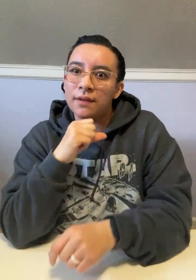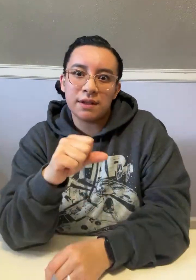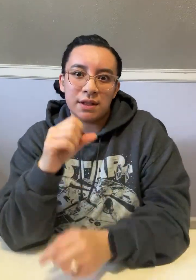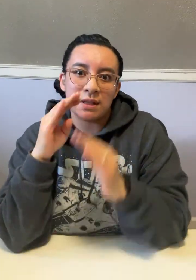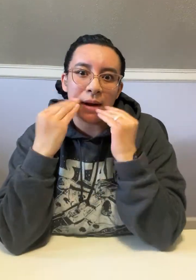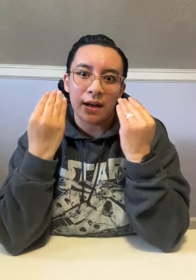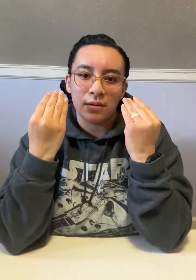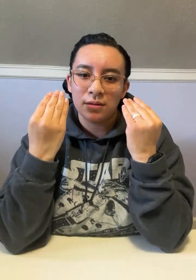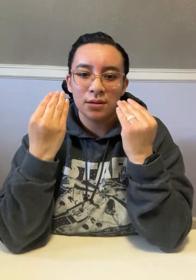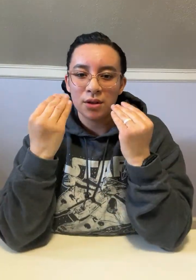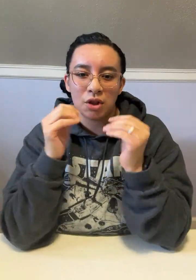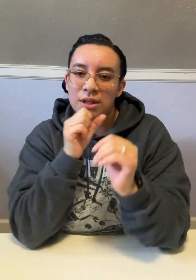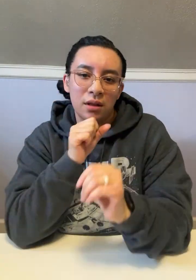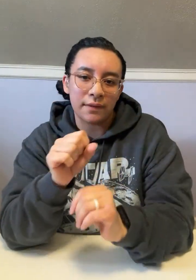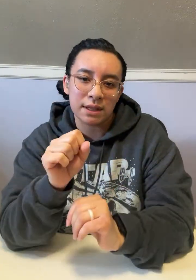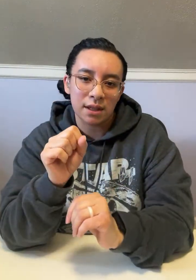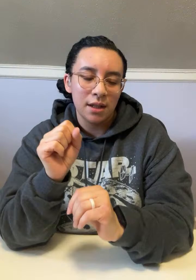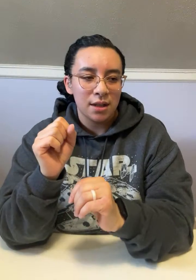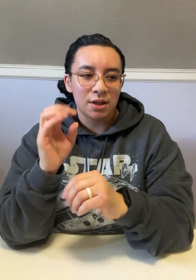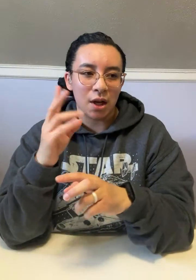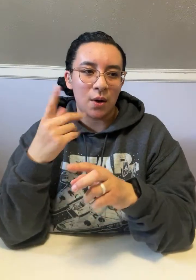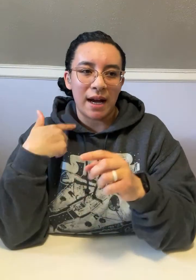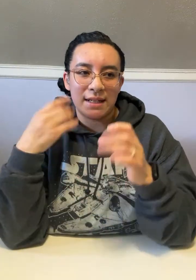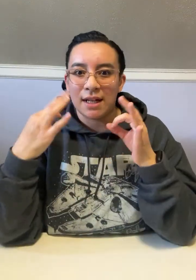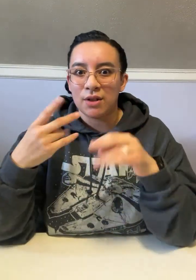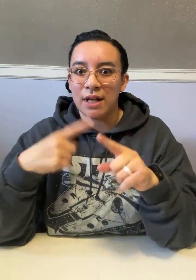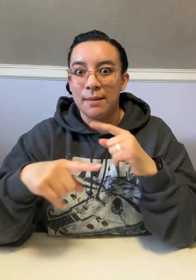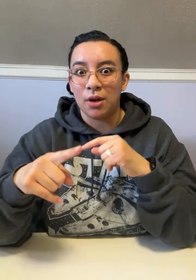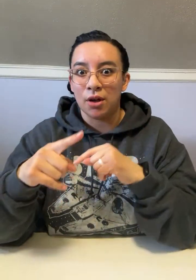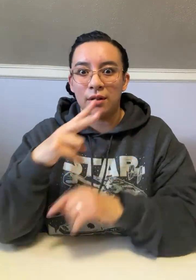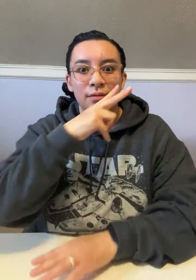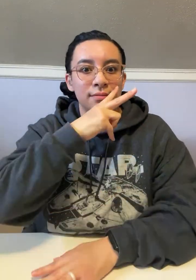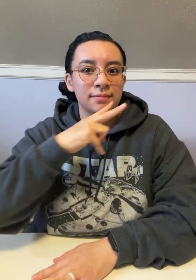to smile. Just loves it. So I decided to name her,